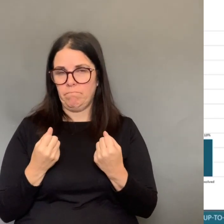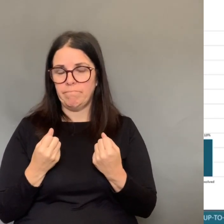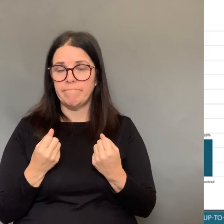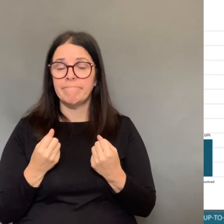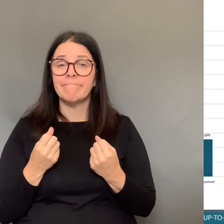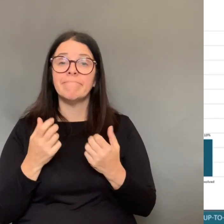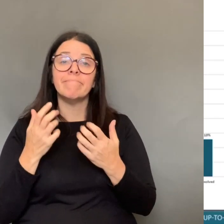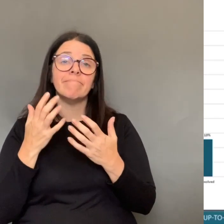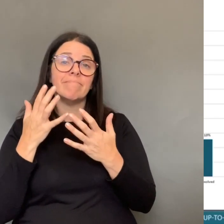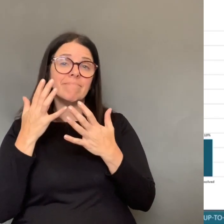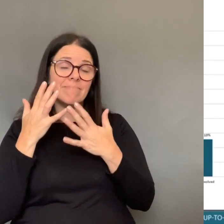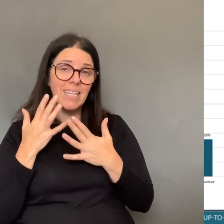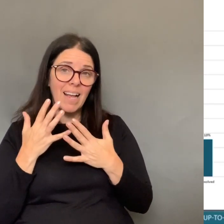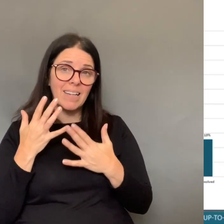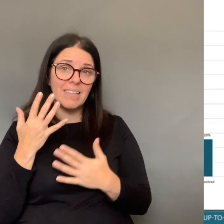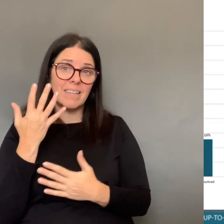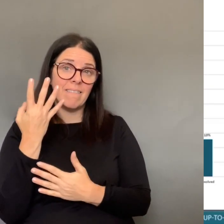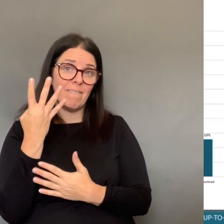now.